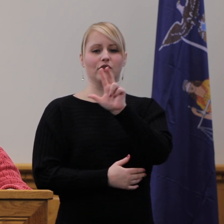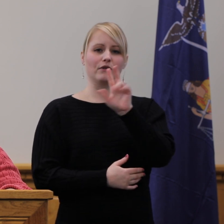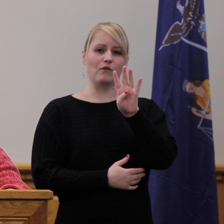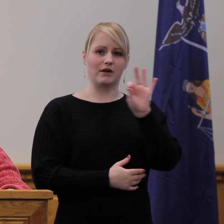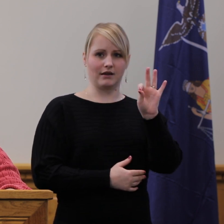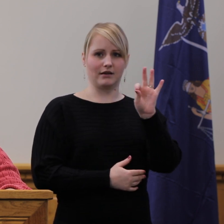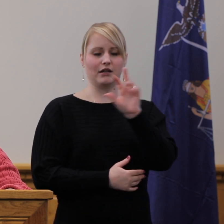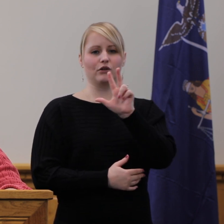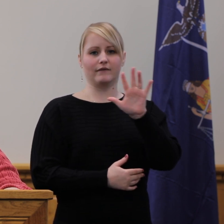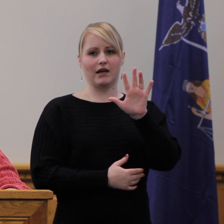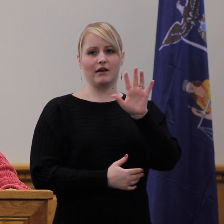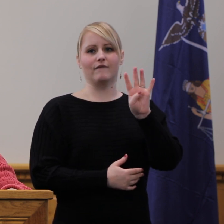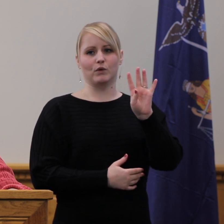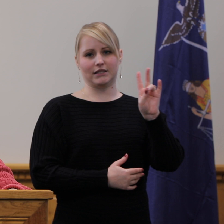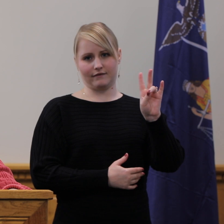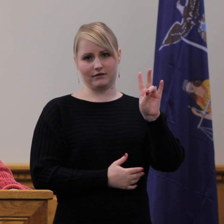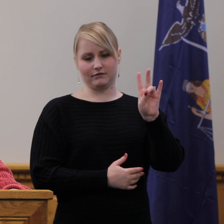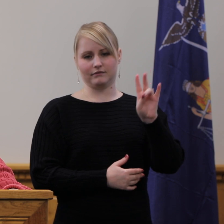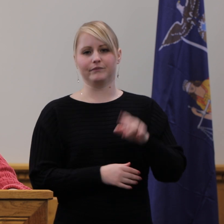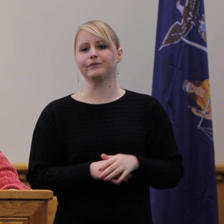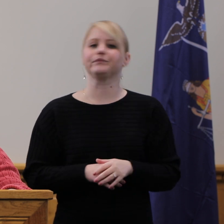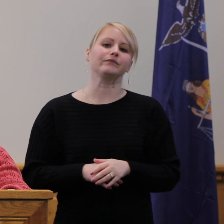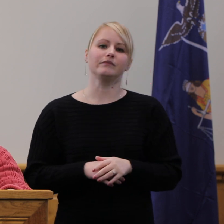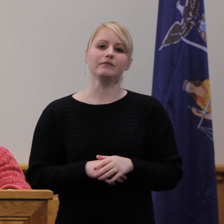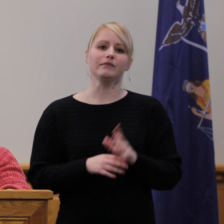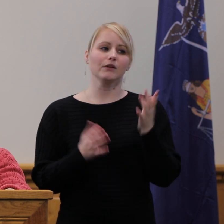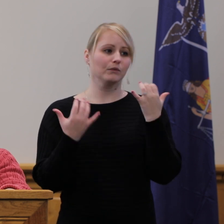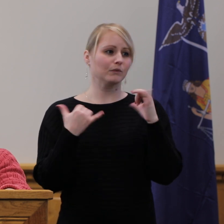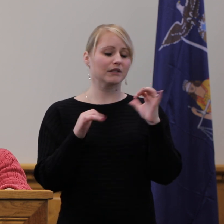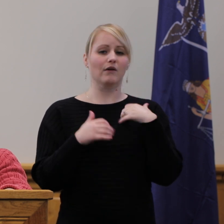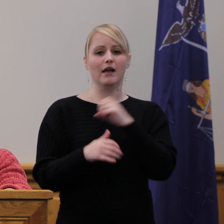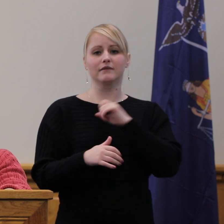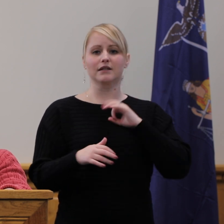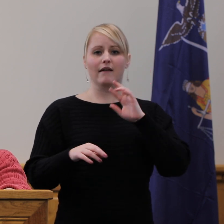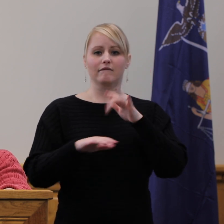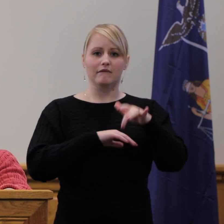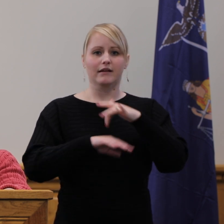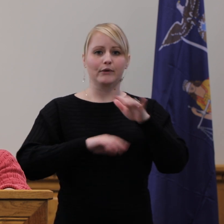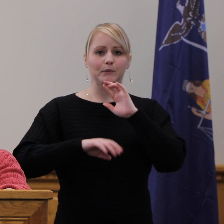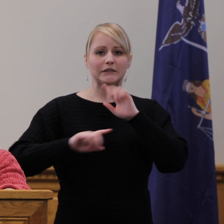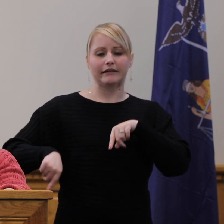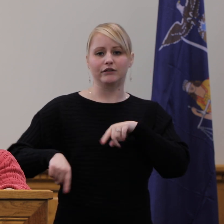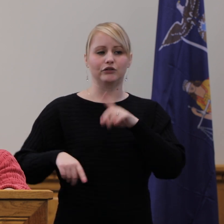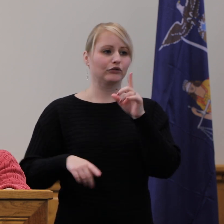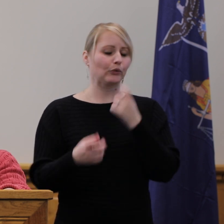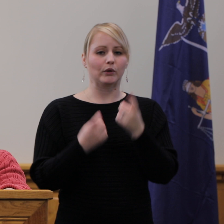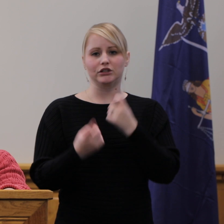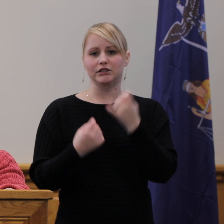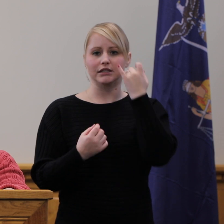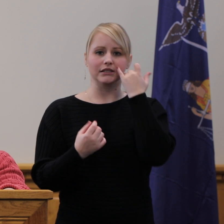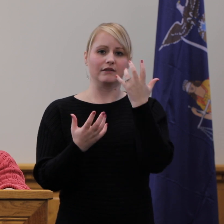315-349-3547. The health department continues to staff the COVID-19 hotline. Anyone with questions can call the hotline at